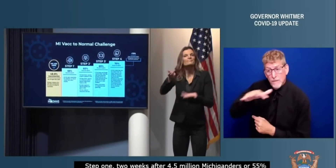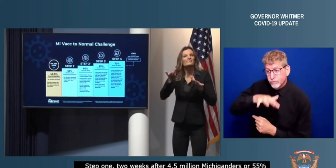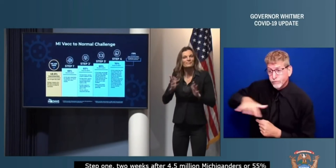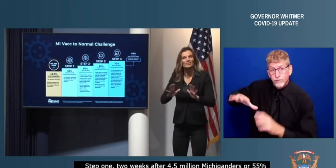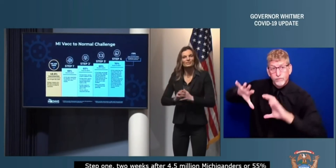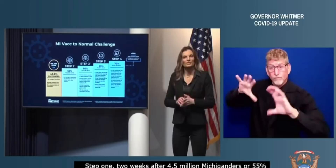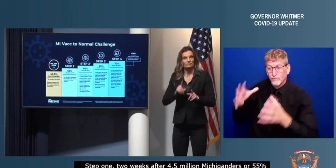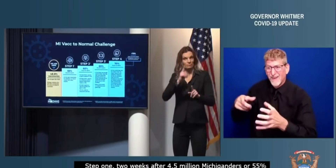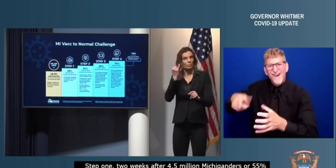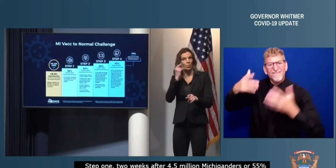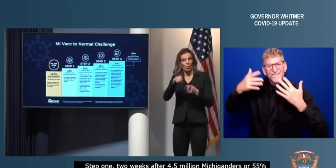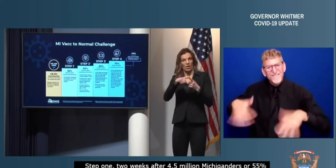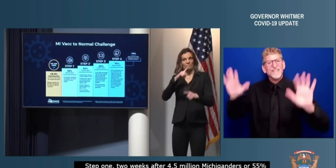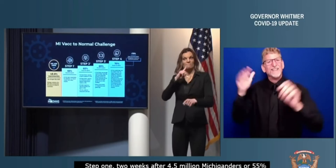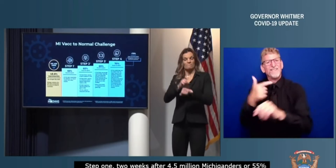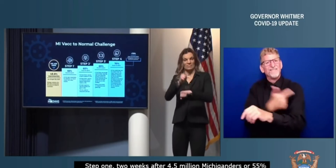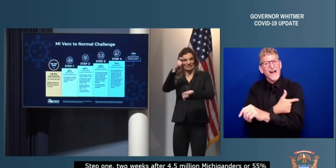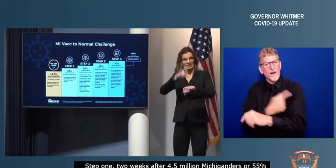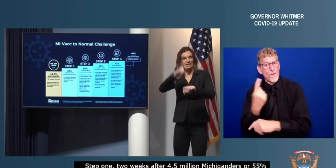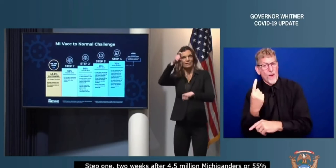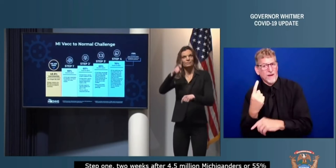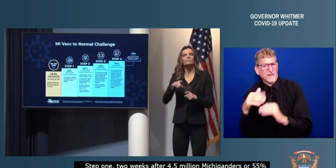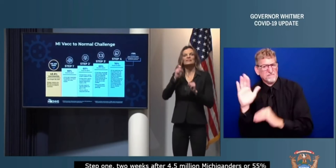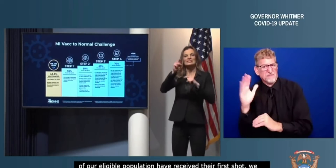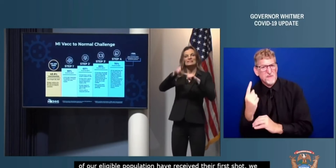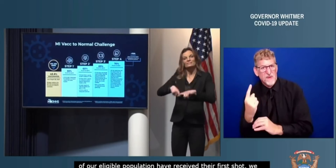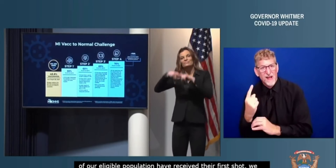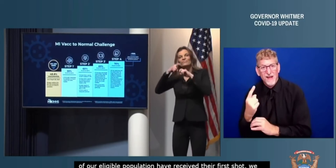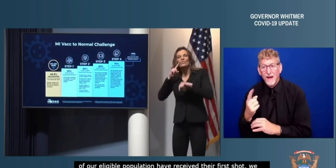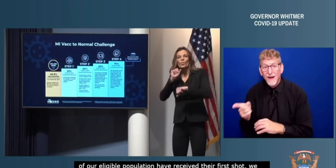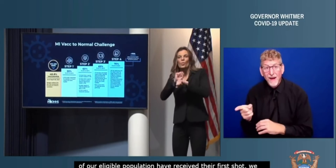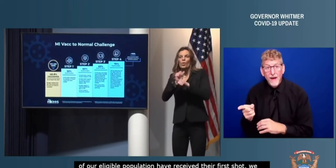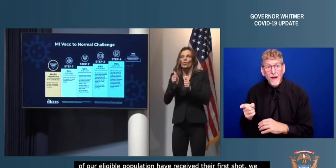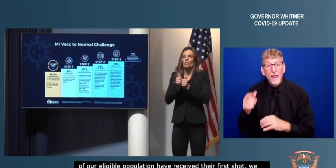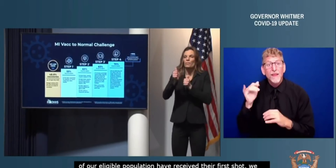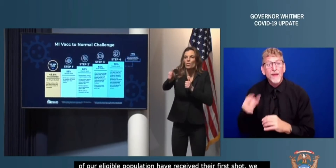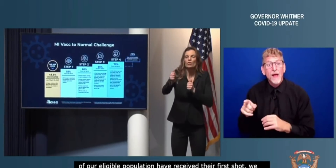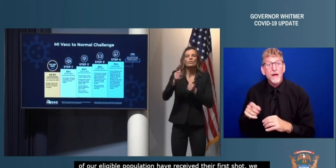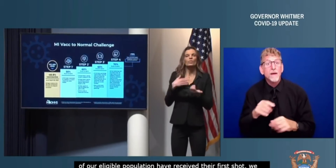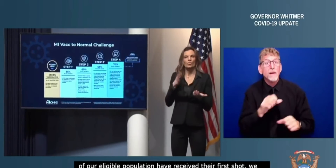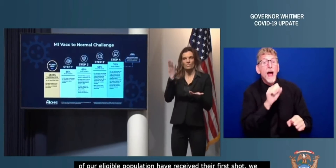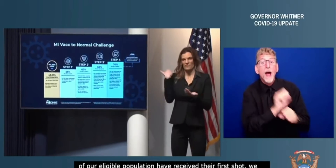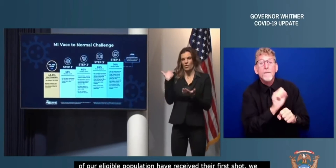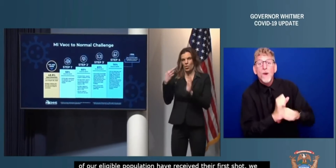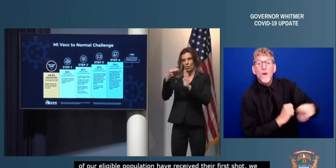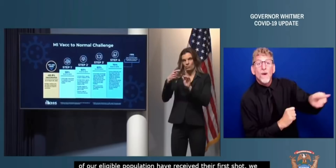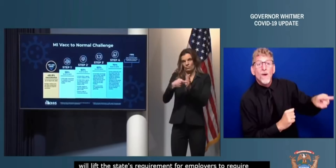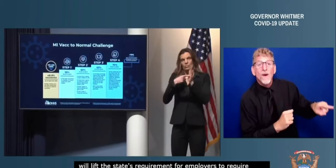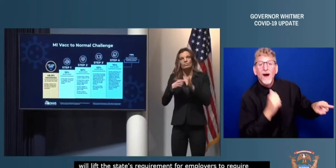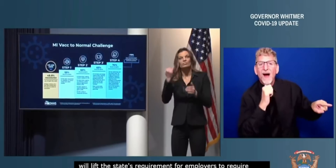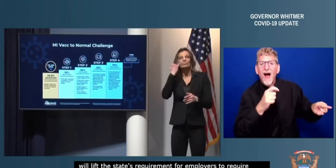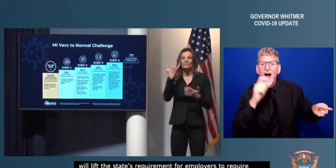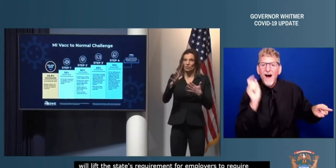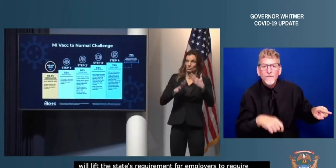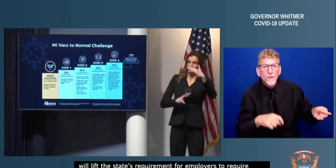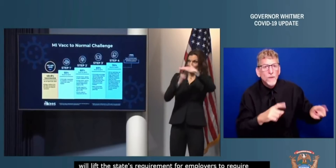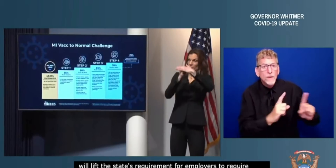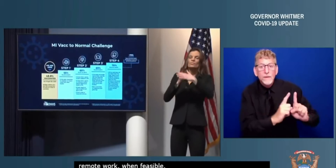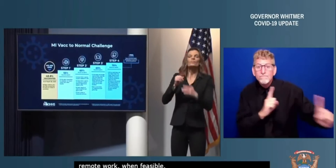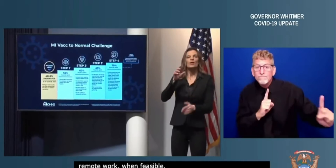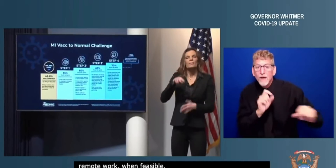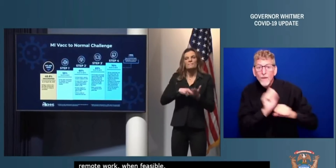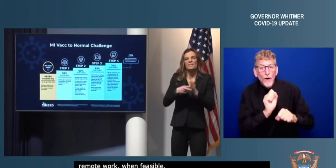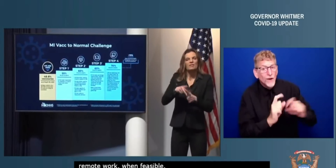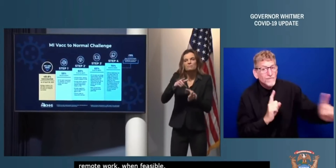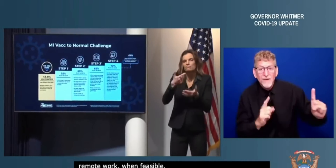state's requirement for employers to require remote work when feasible. I want to thank the Department of Labor and Economic Opportunity,